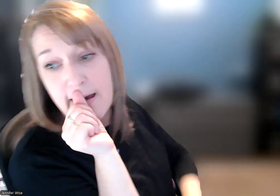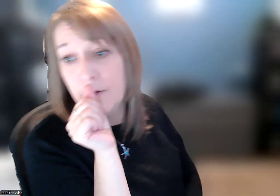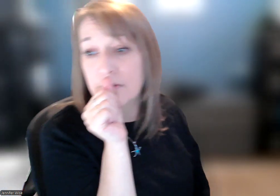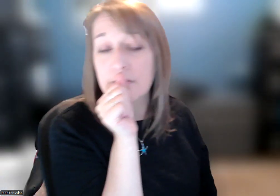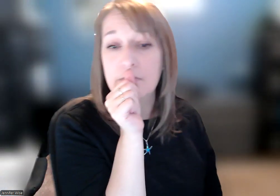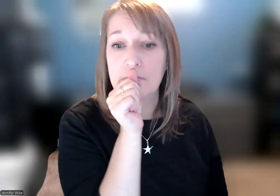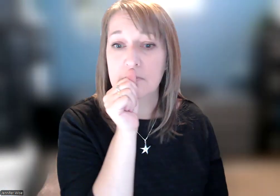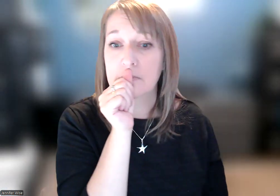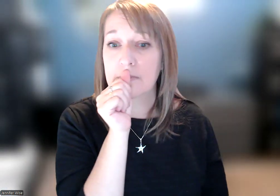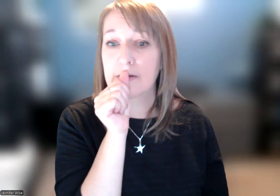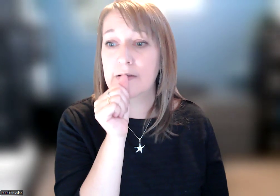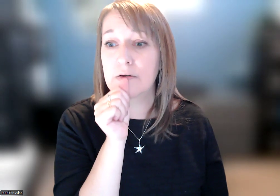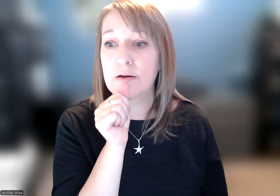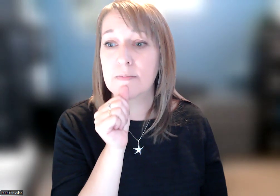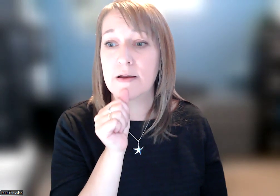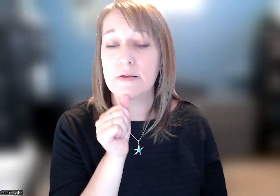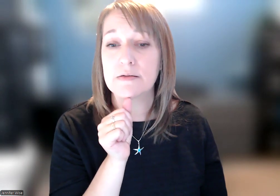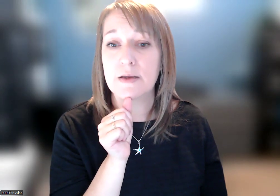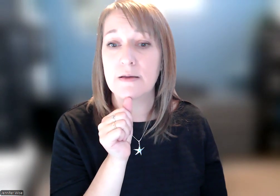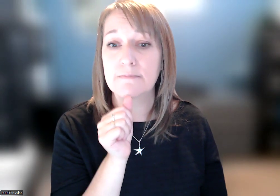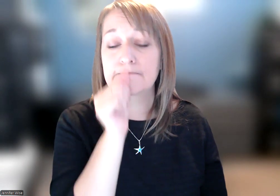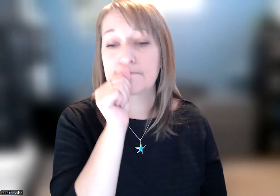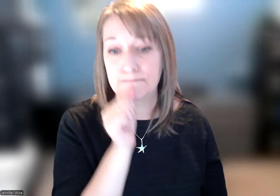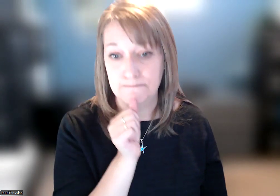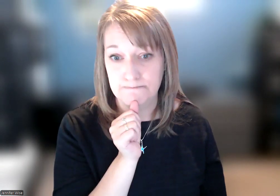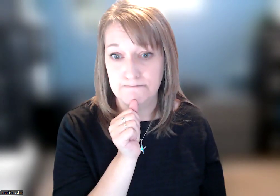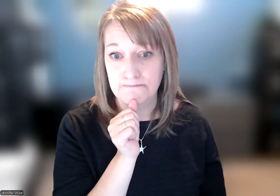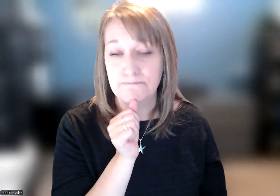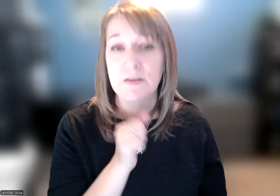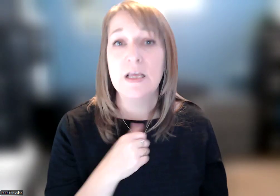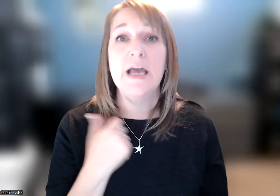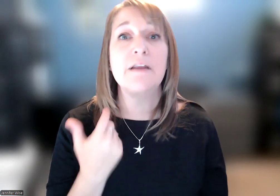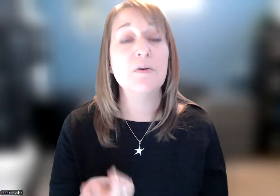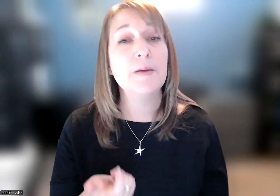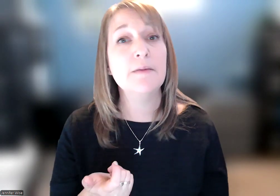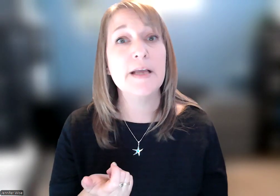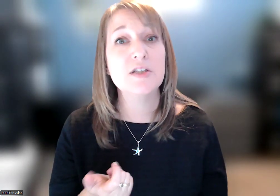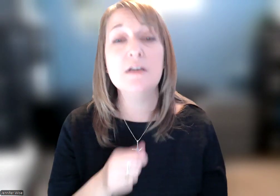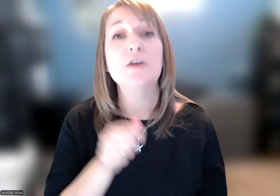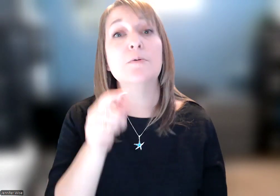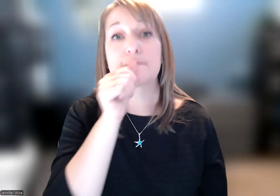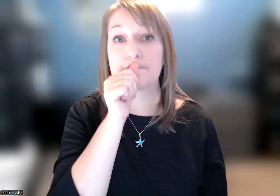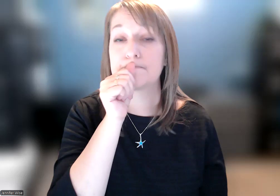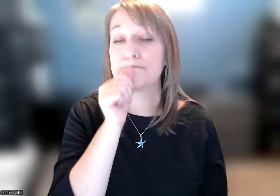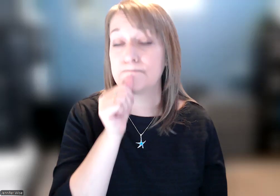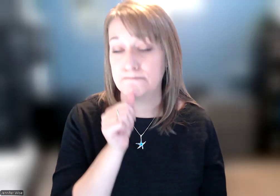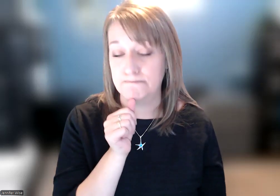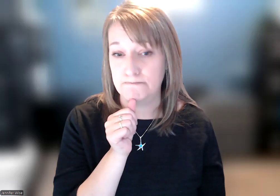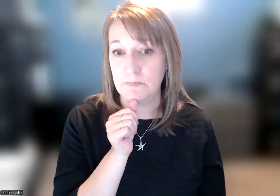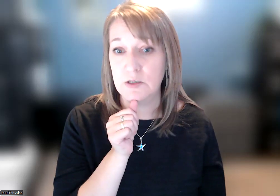mouth, and then you come down this way. And if you're being patient, you